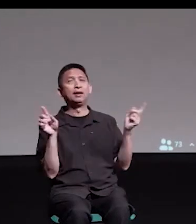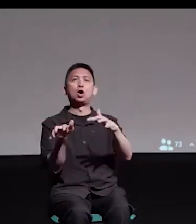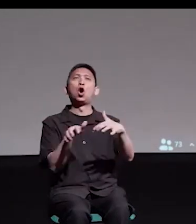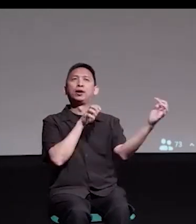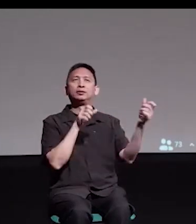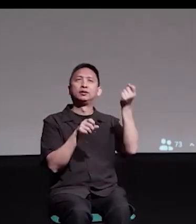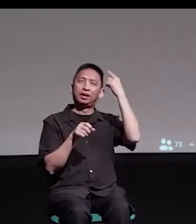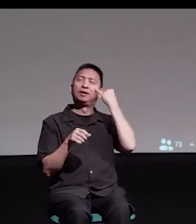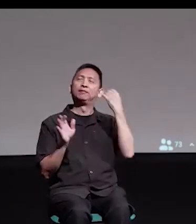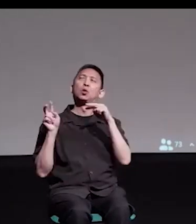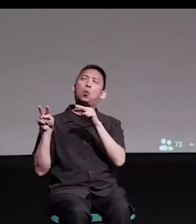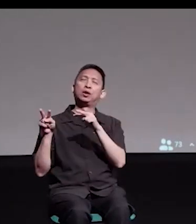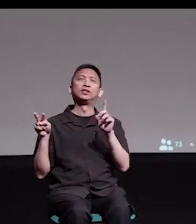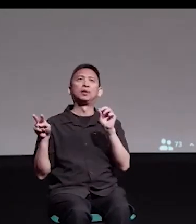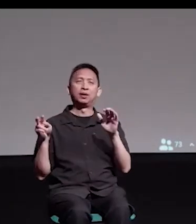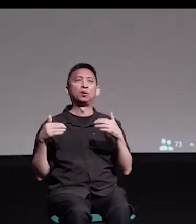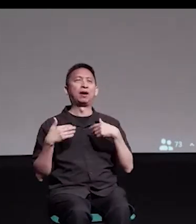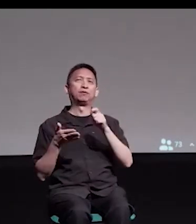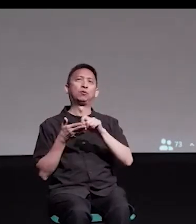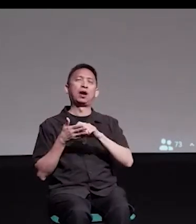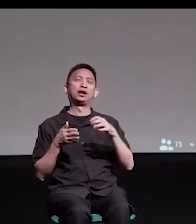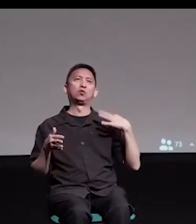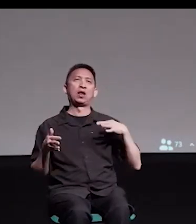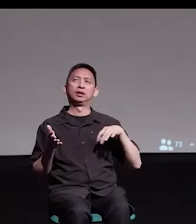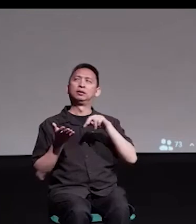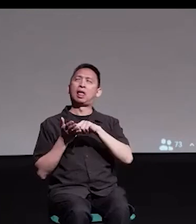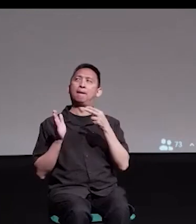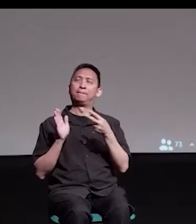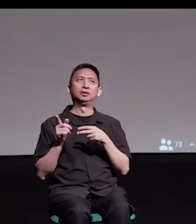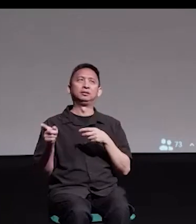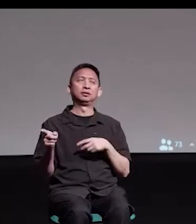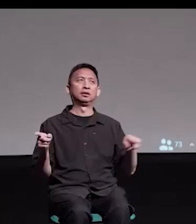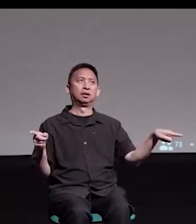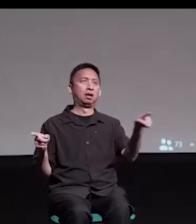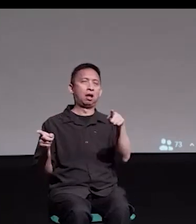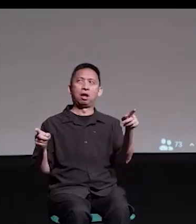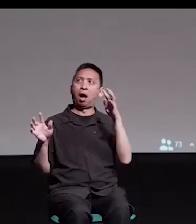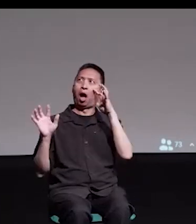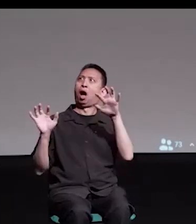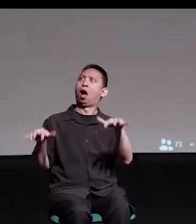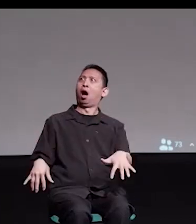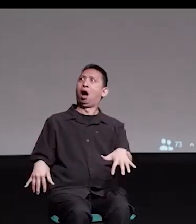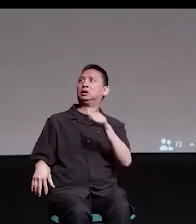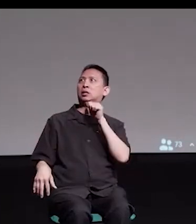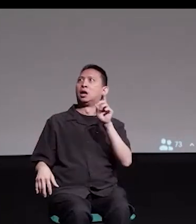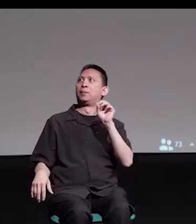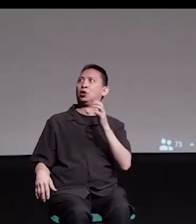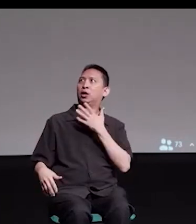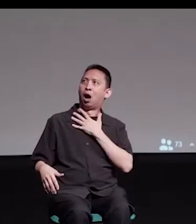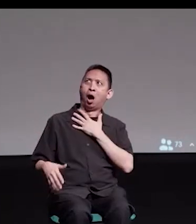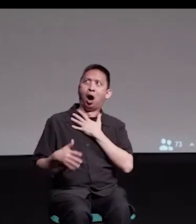they're watching a documentary and there's a writing credit, that they're not all of a sudden going to say, oh, this isn't a documentary then.